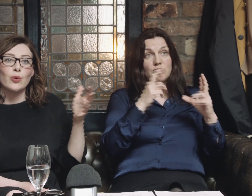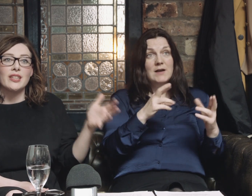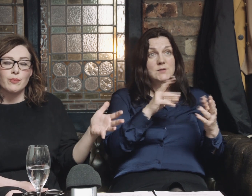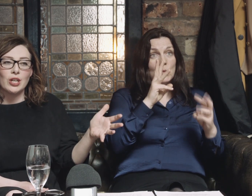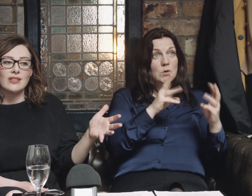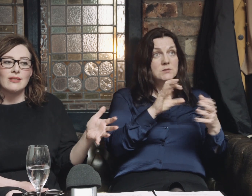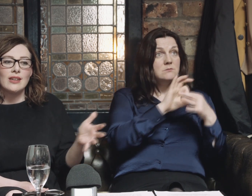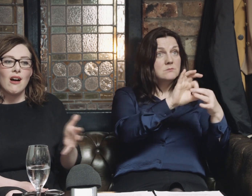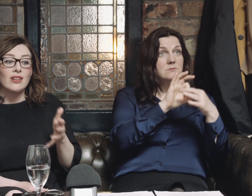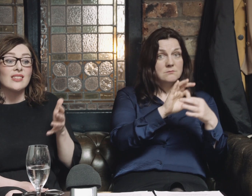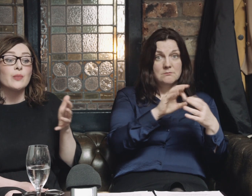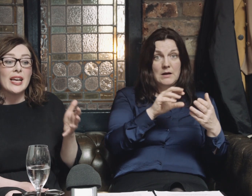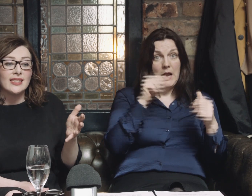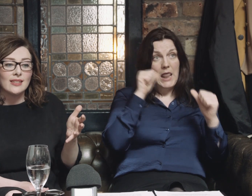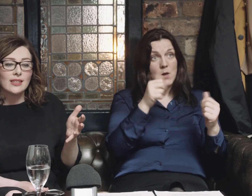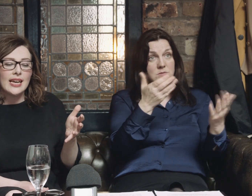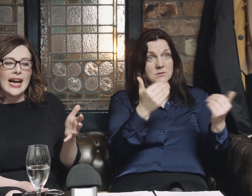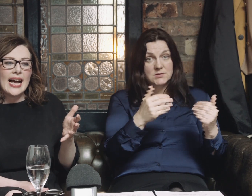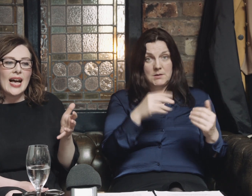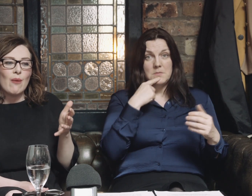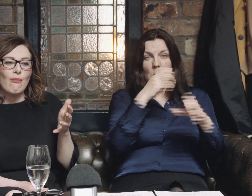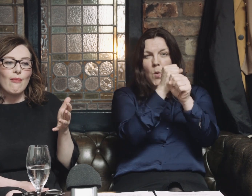would enjoy as a person are suspended.